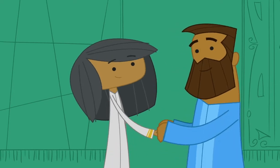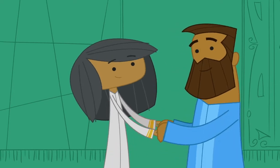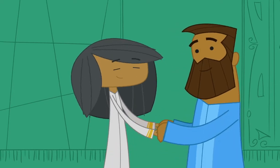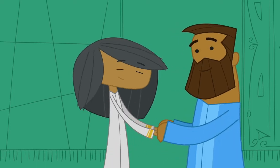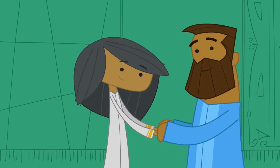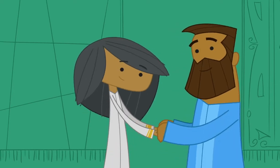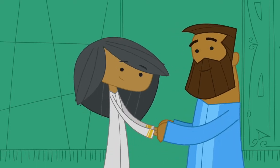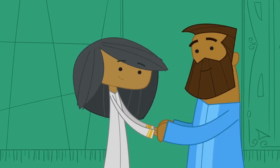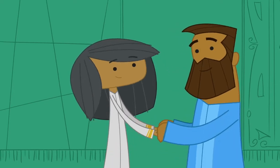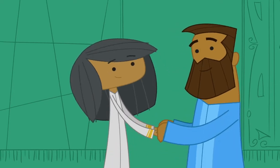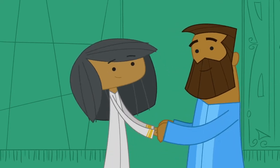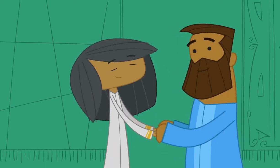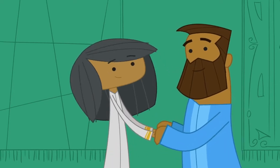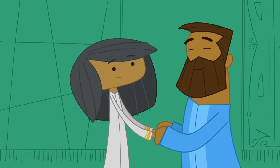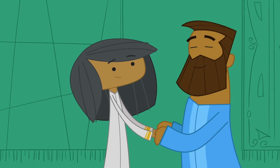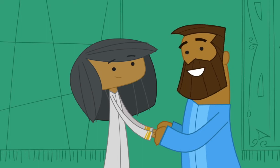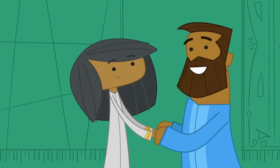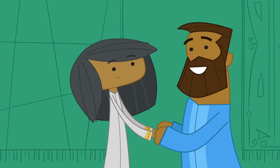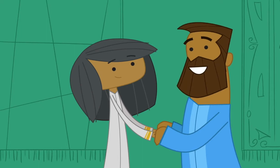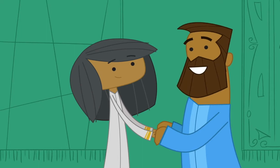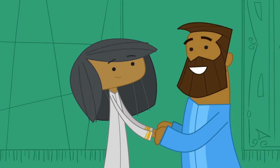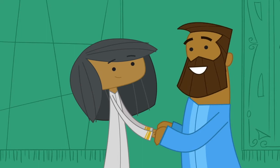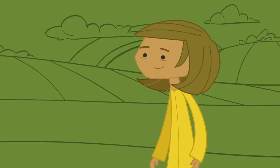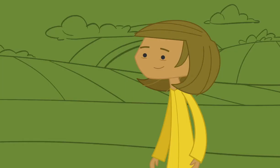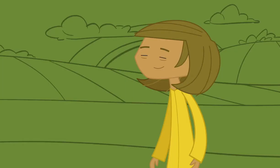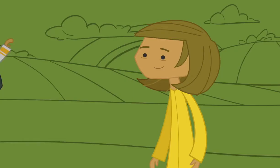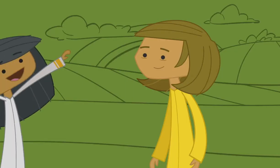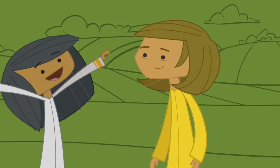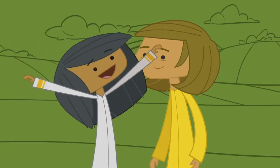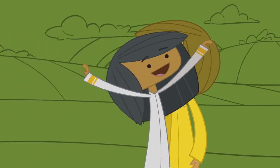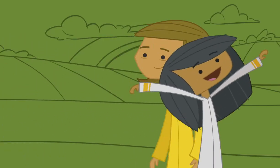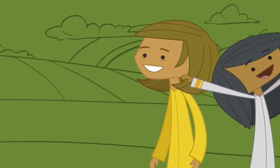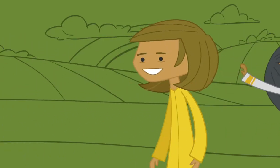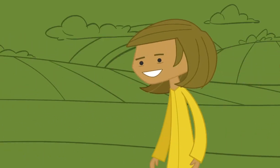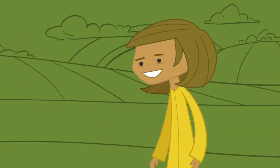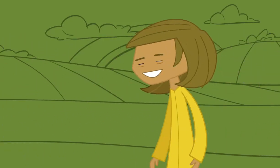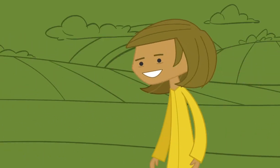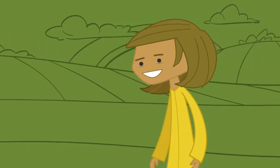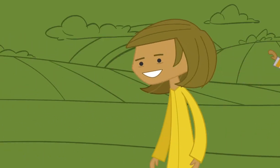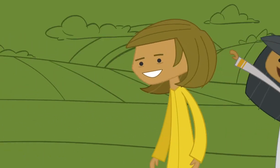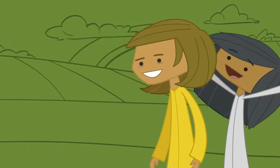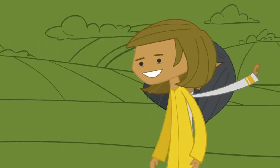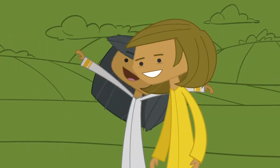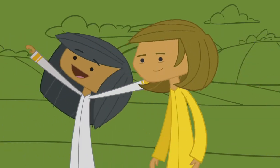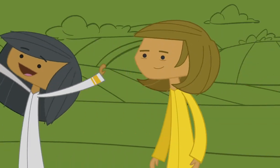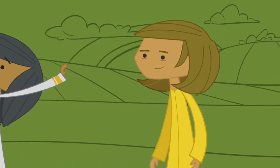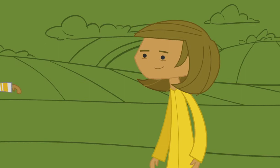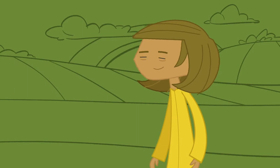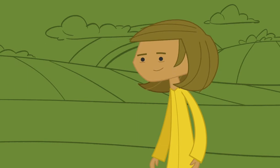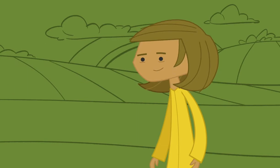be taken care of. Boaz agreed. This was a huge deal. Ruth wasn't an Israelite, but she wanted